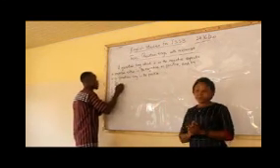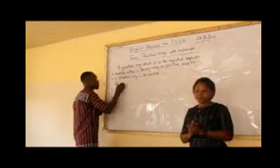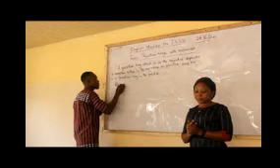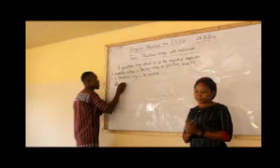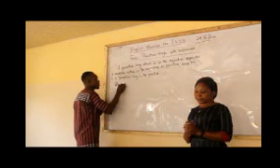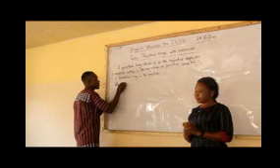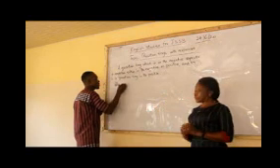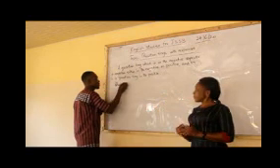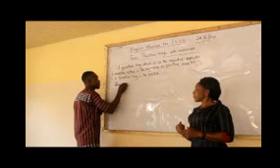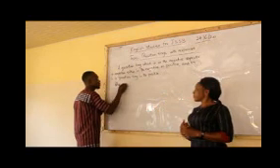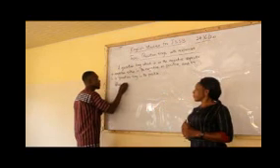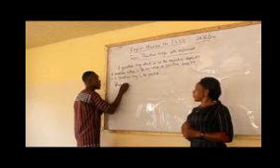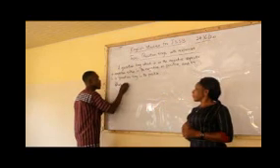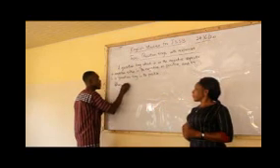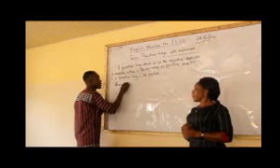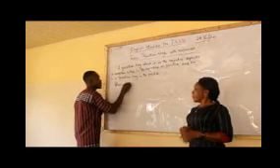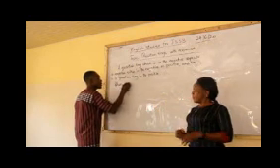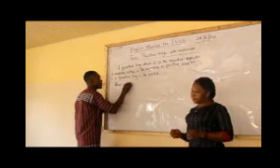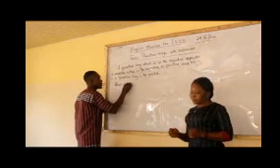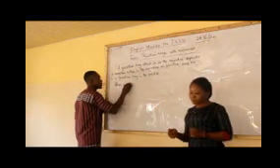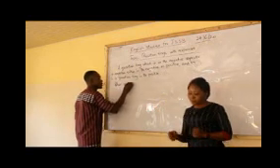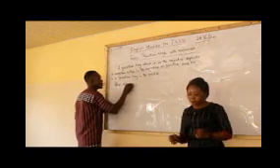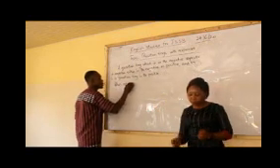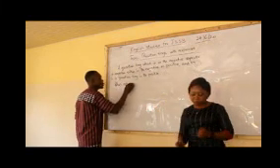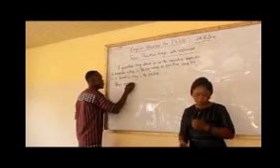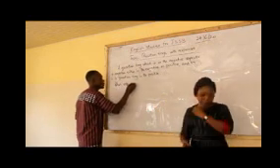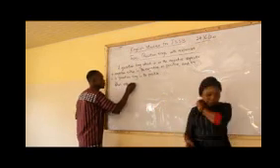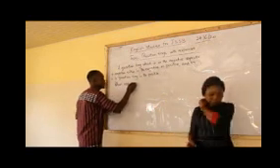When answering